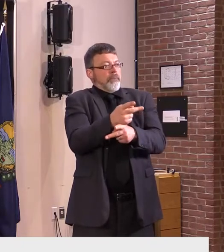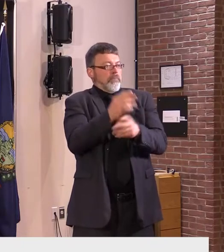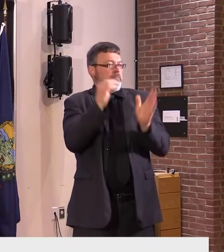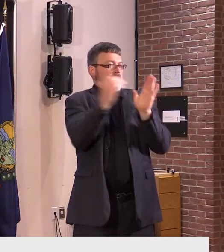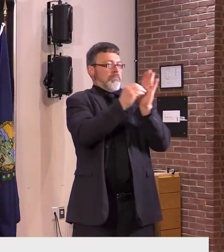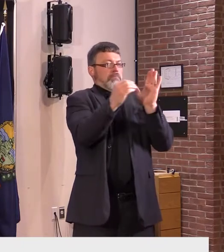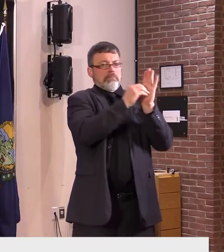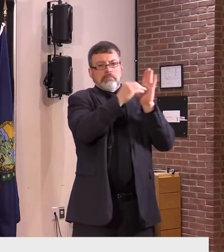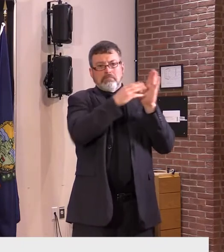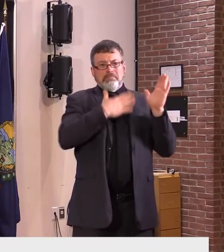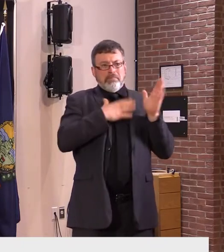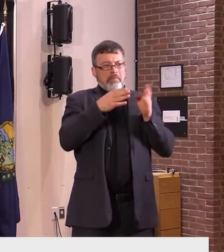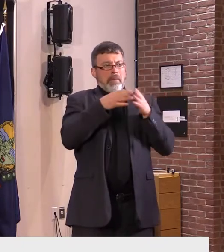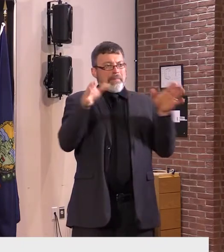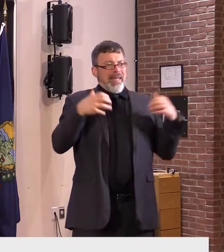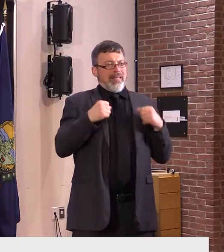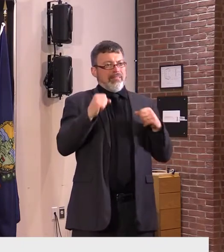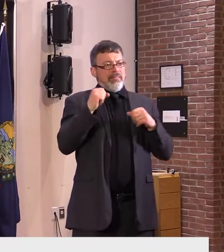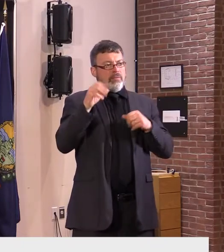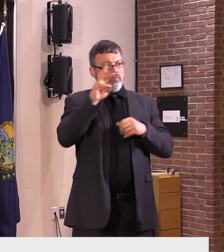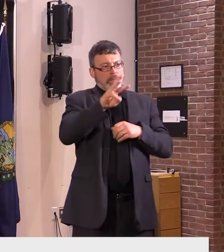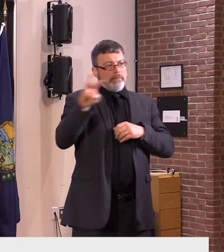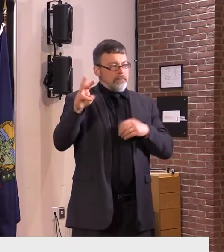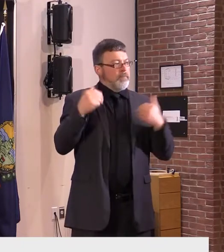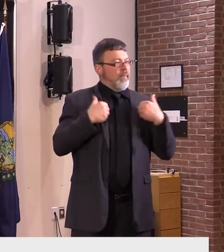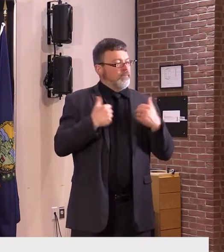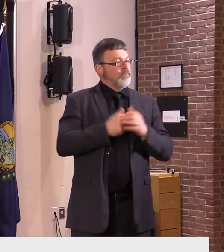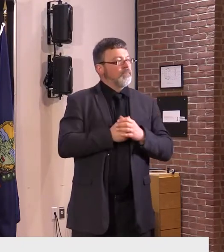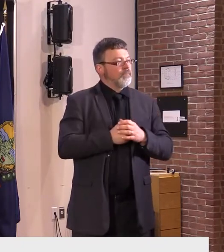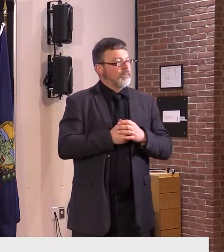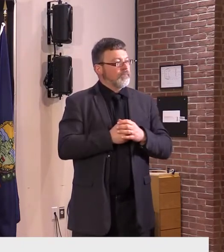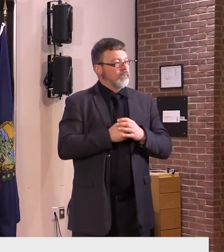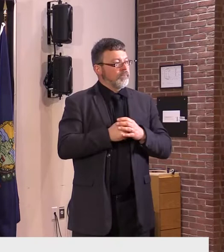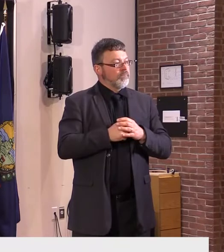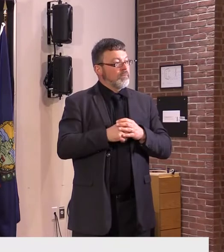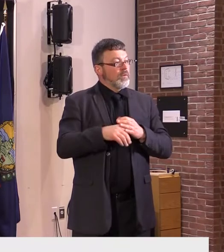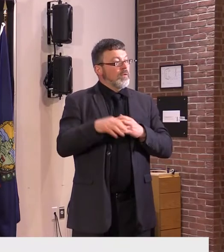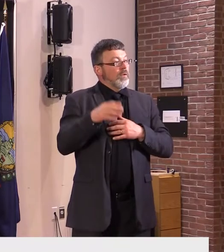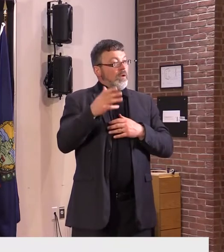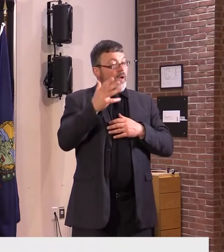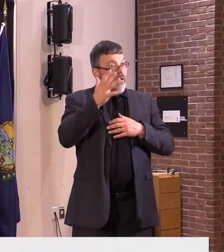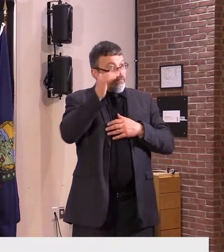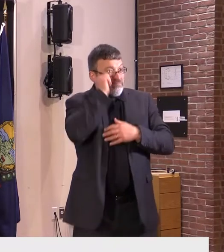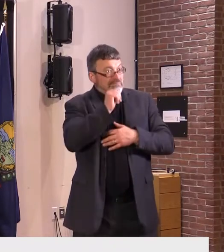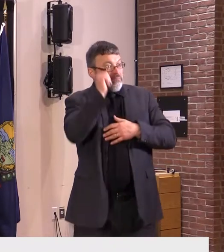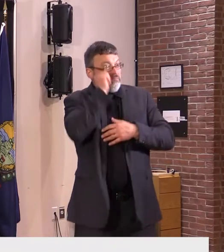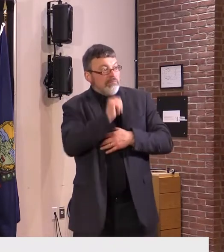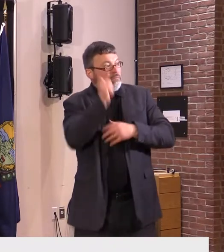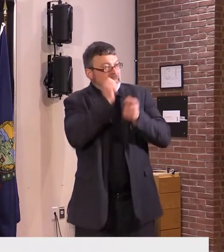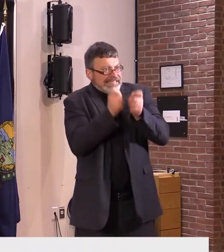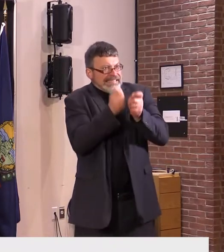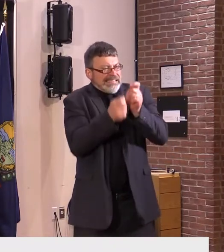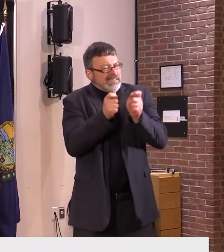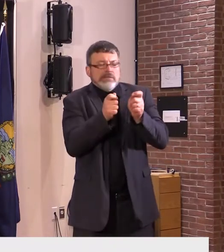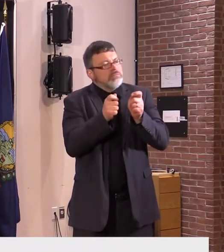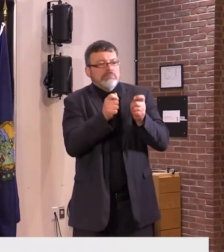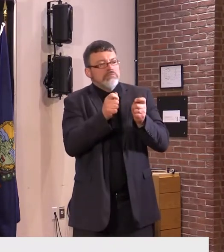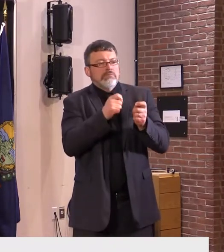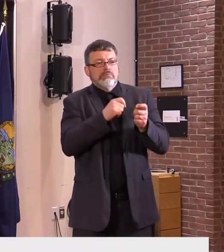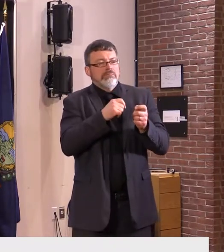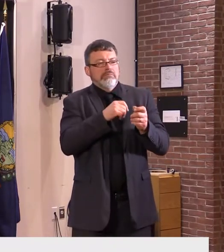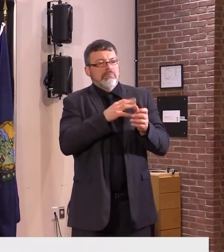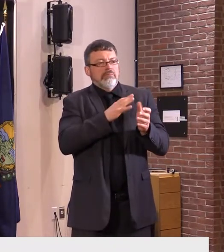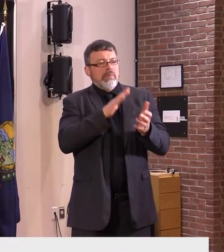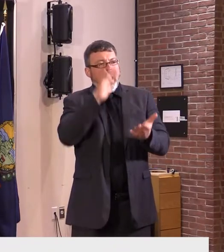and respond to data in real time. They've managed a huge volume of information and produced various reports throughout the